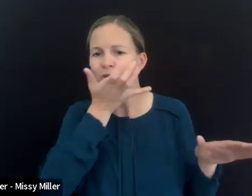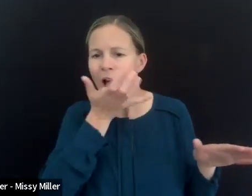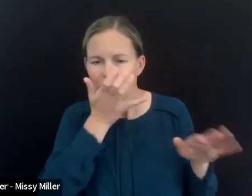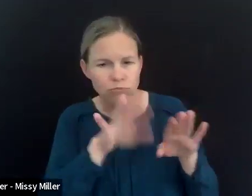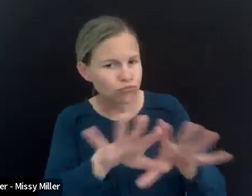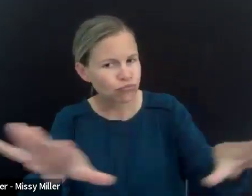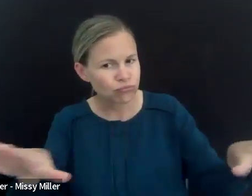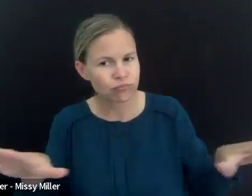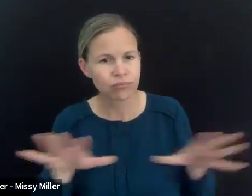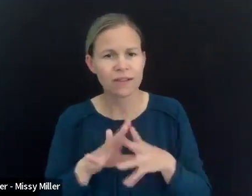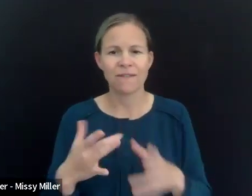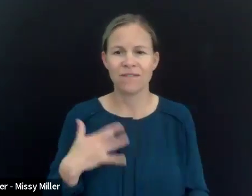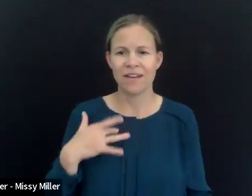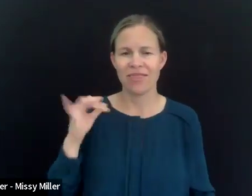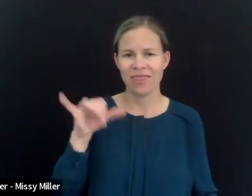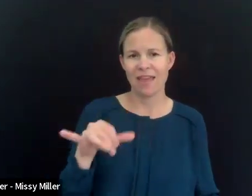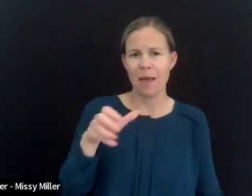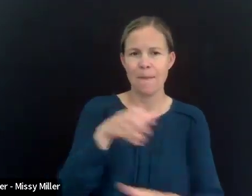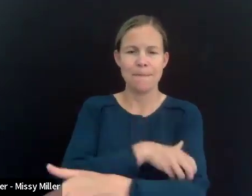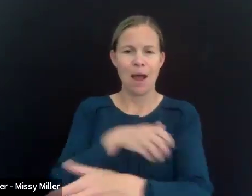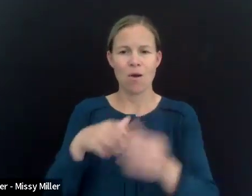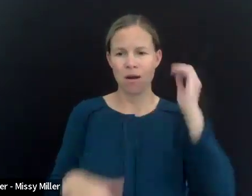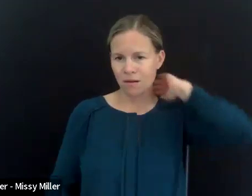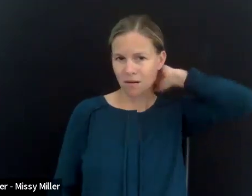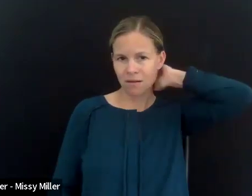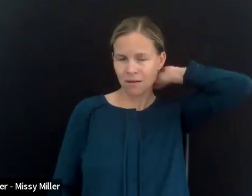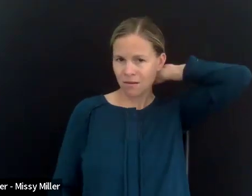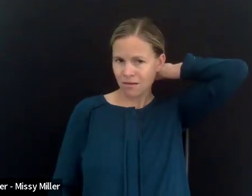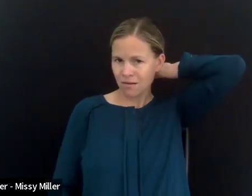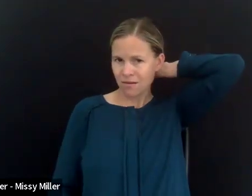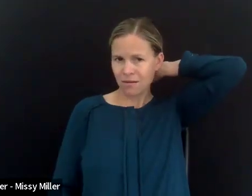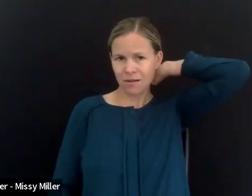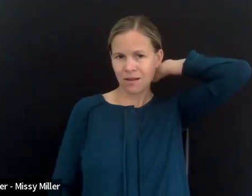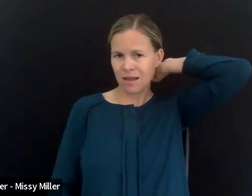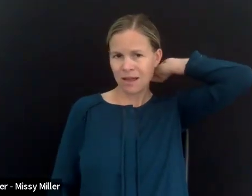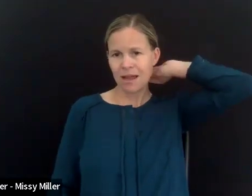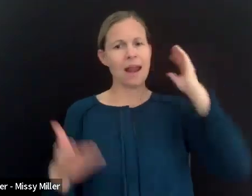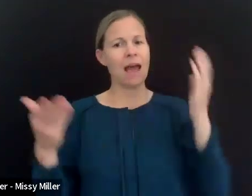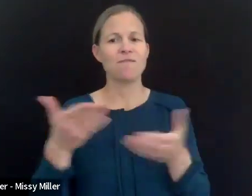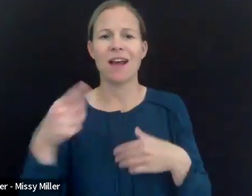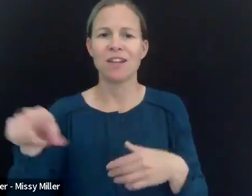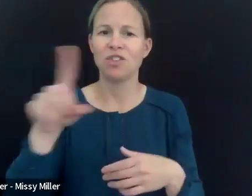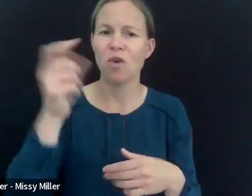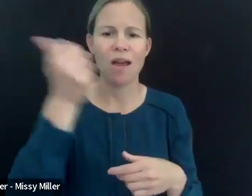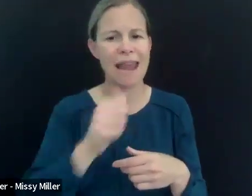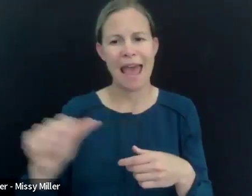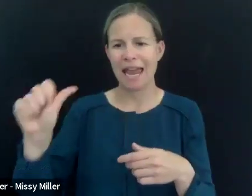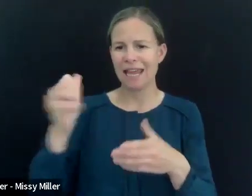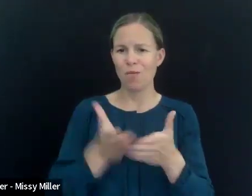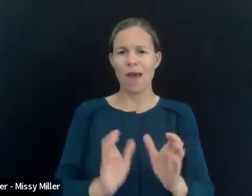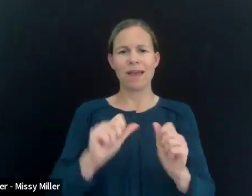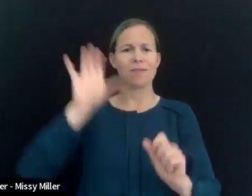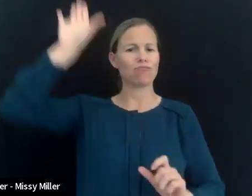that in. And then I invite you in any way you can to just reach up to the